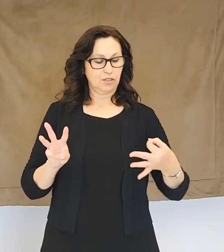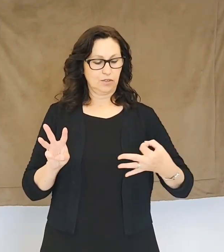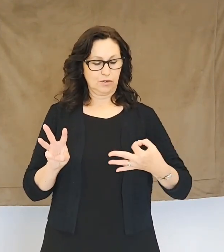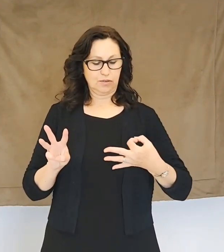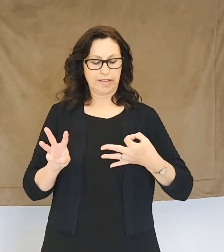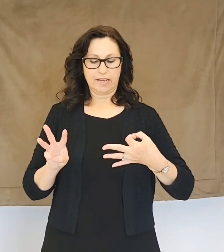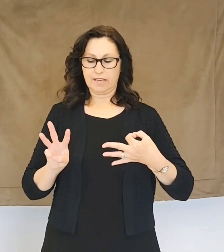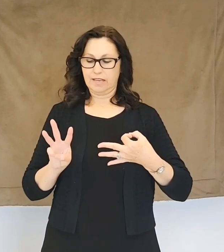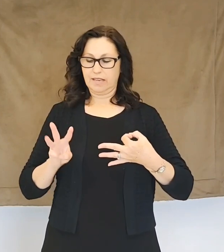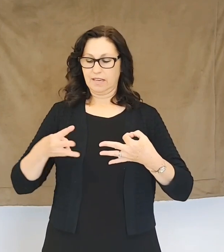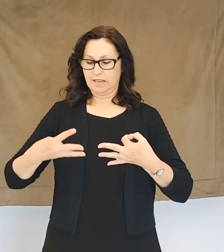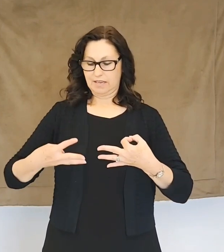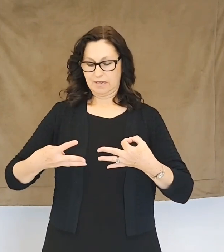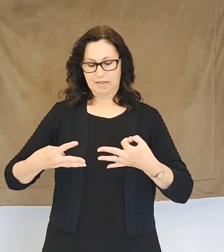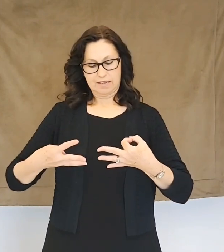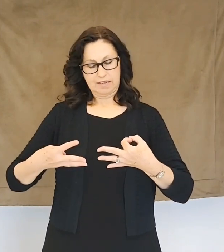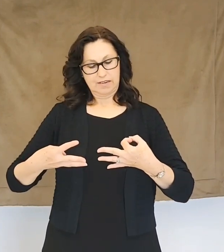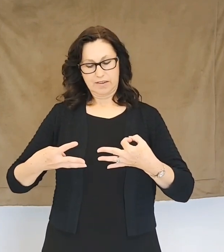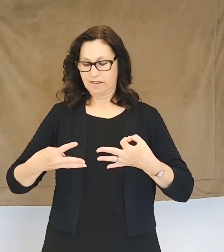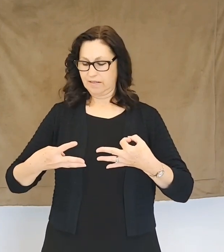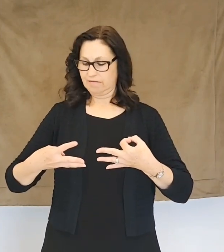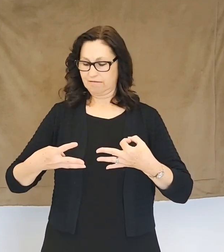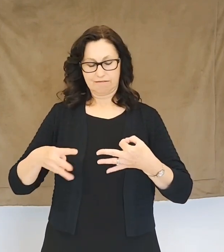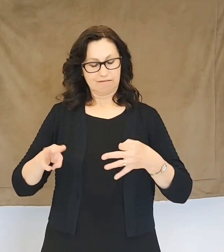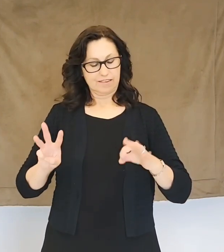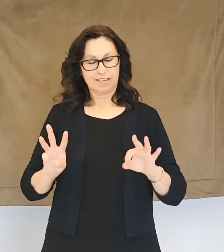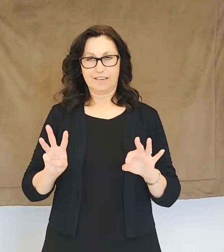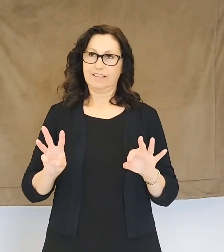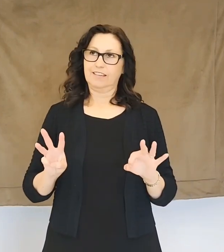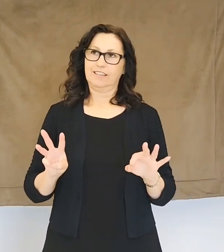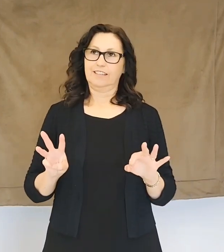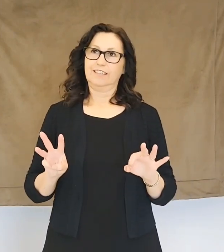do, like, I don't know.